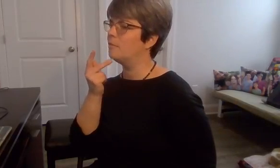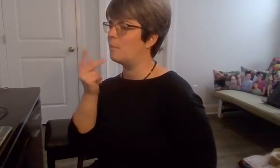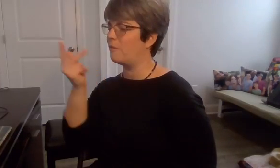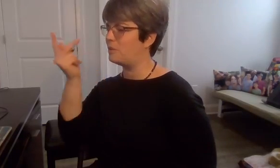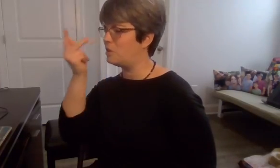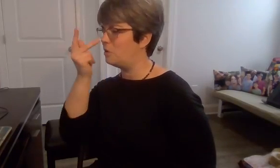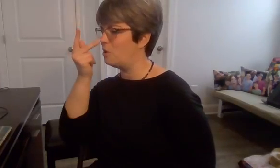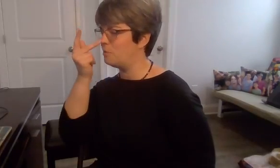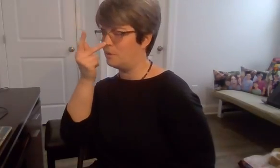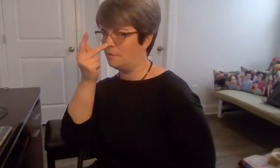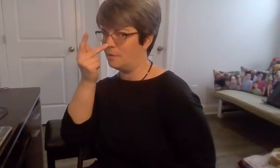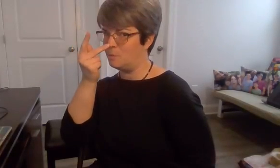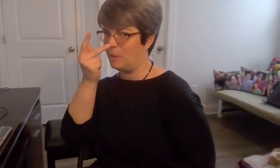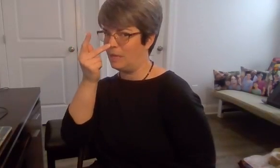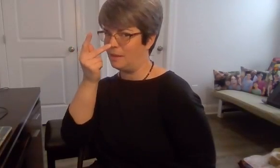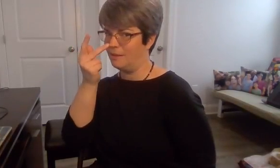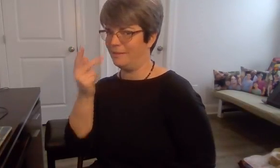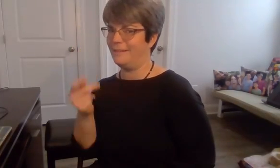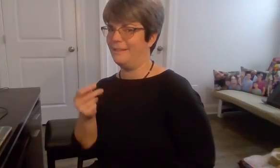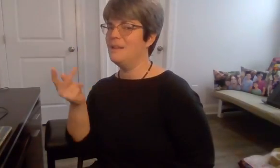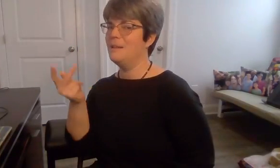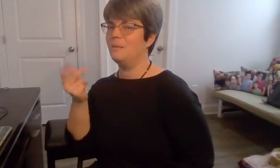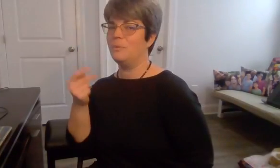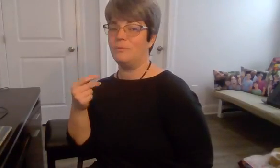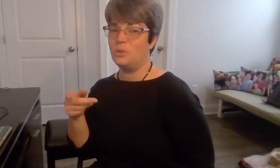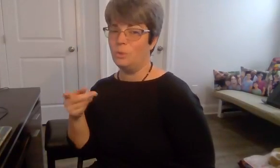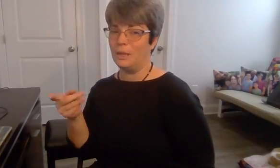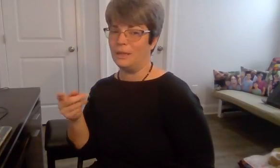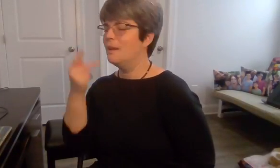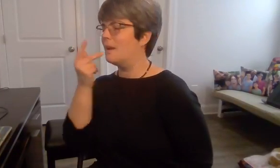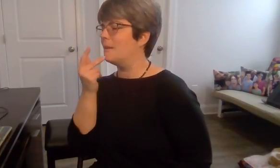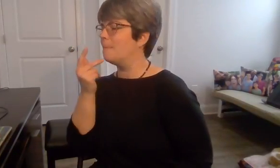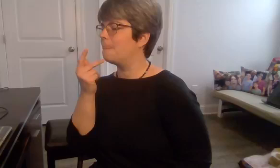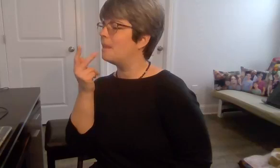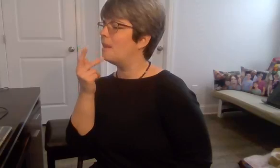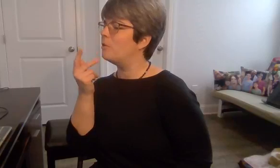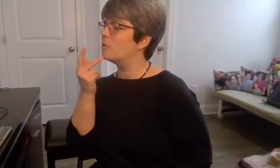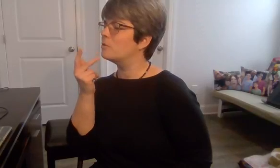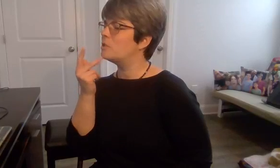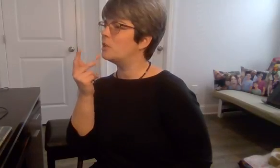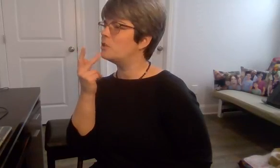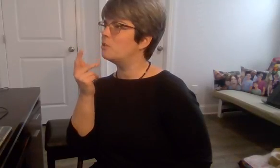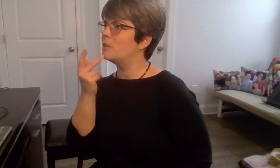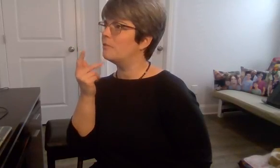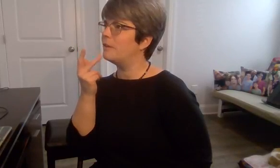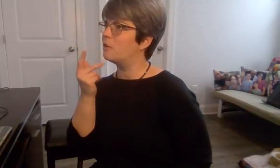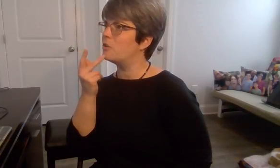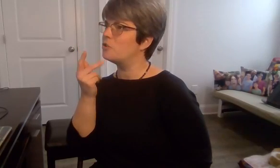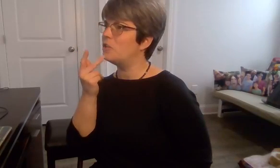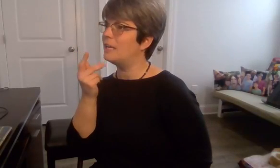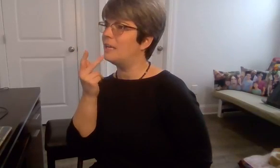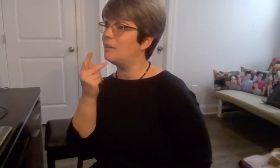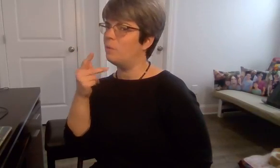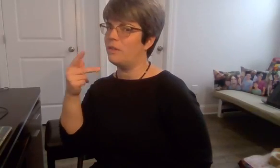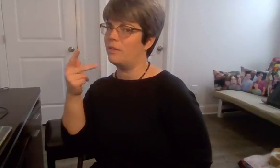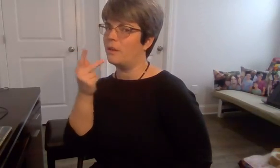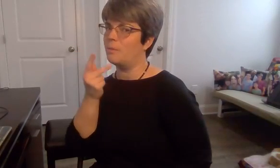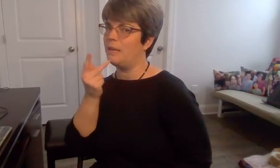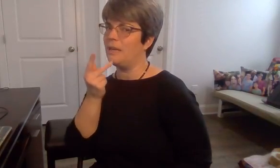Remember, if it's to your nose, it's P. 2P. If you're touching your middle finger on your chin with the letter P